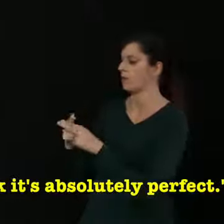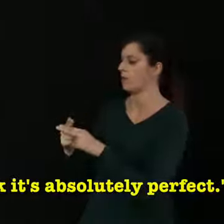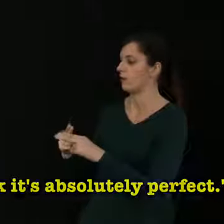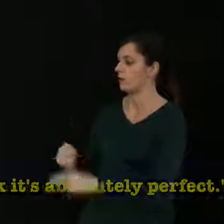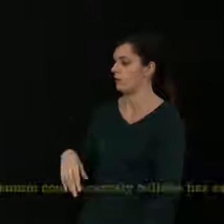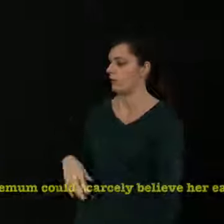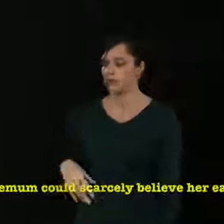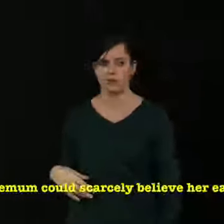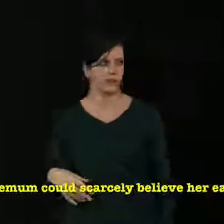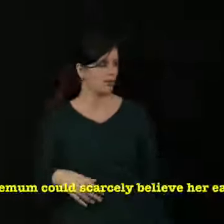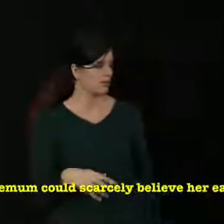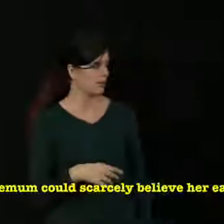perfect."